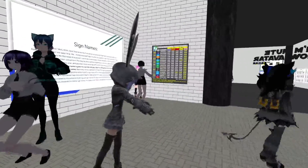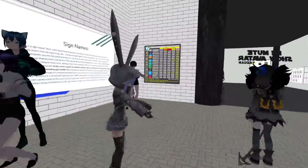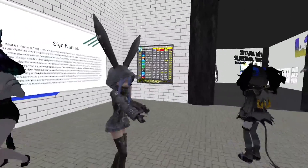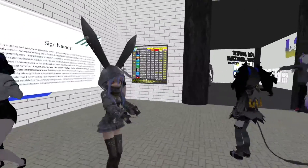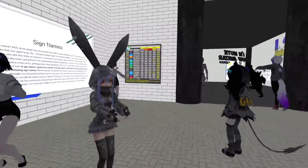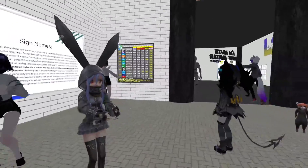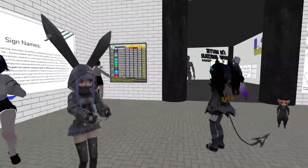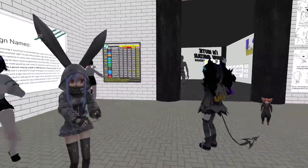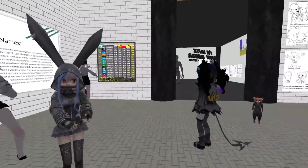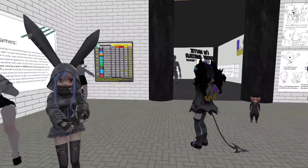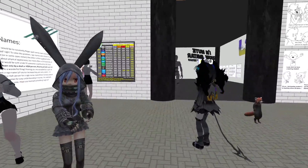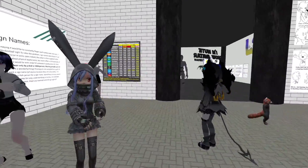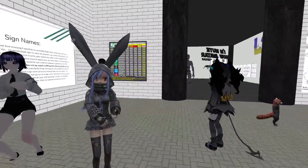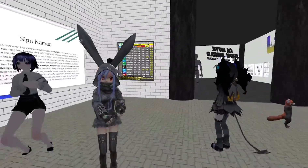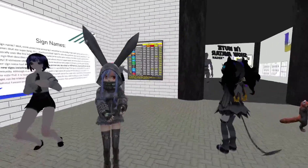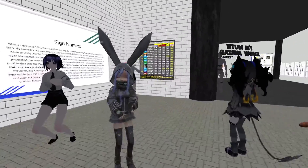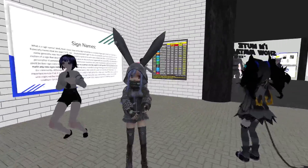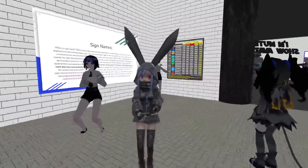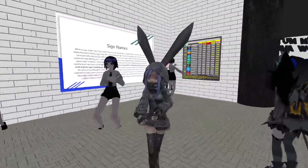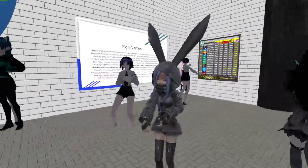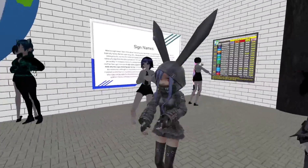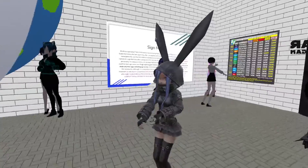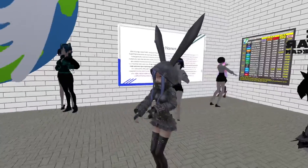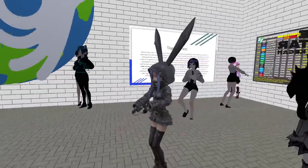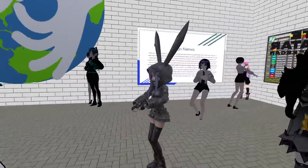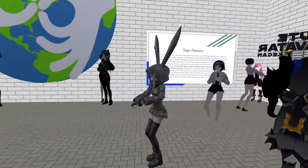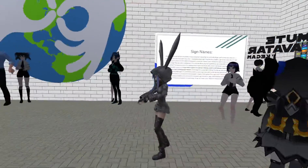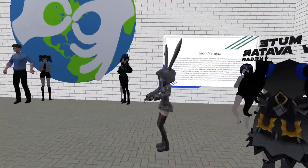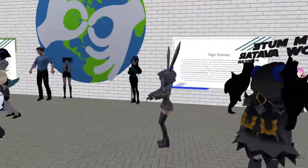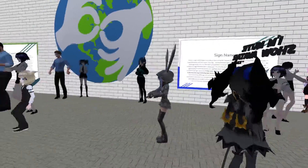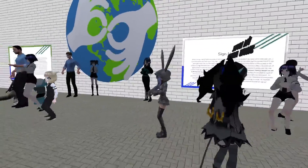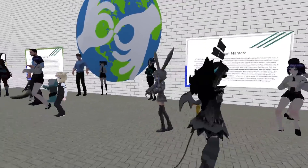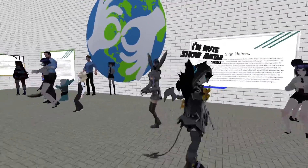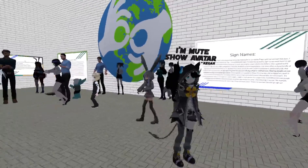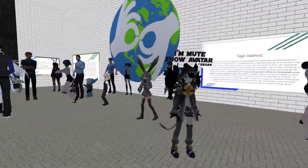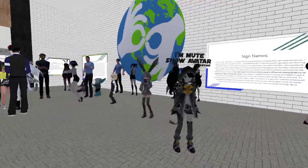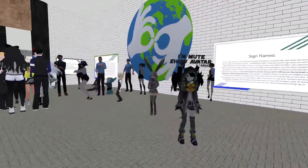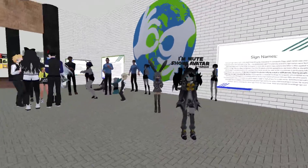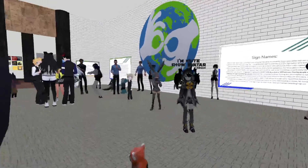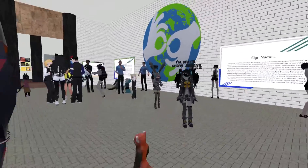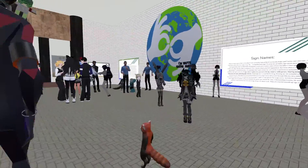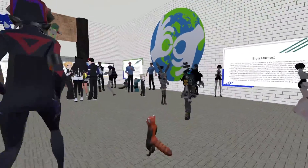Very hard with the IT, very hard. Need to be much it up.